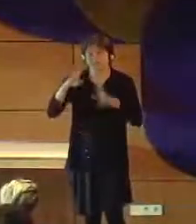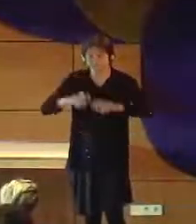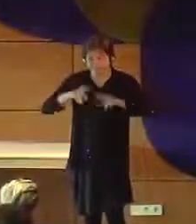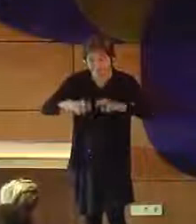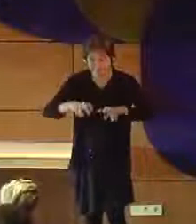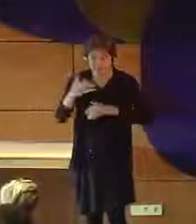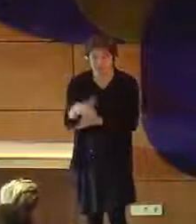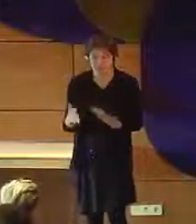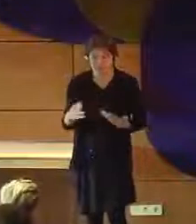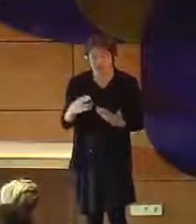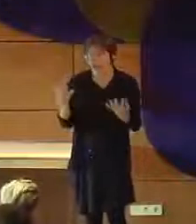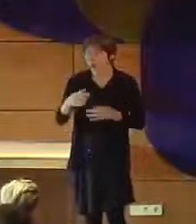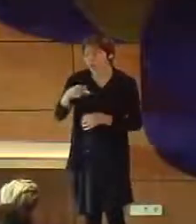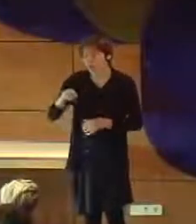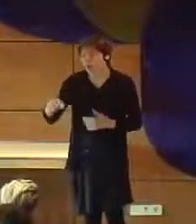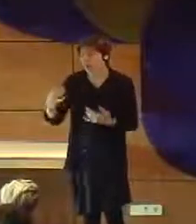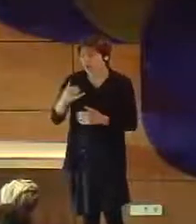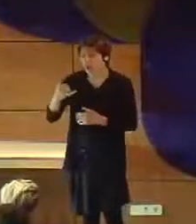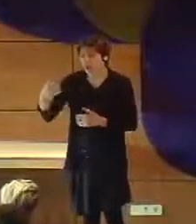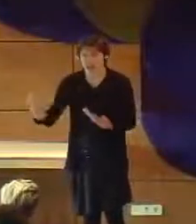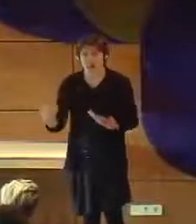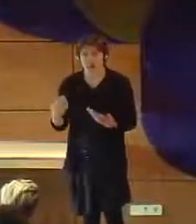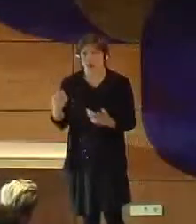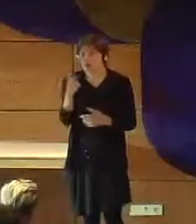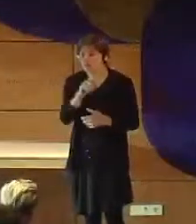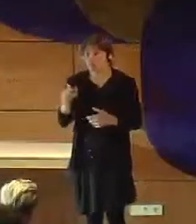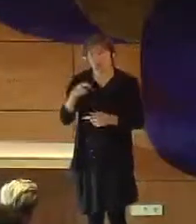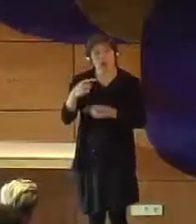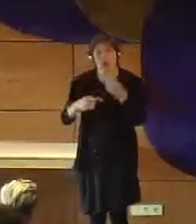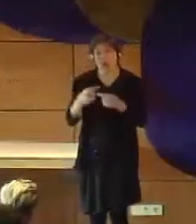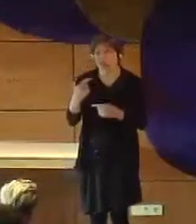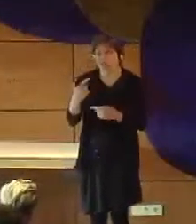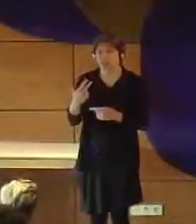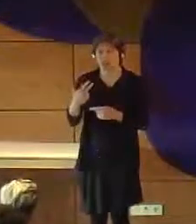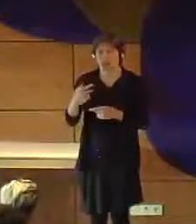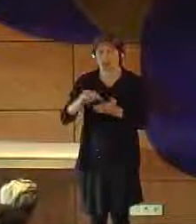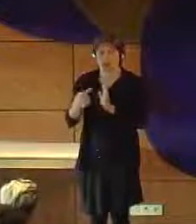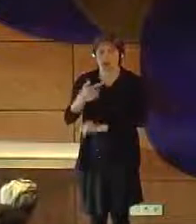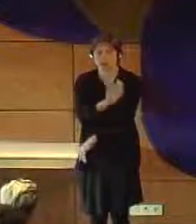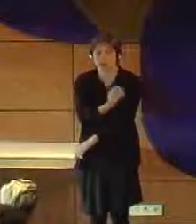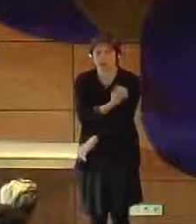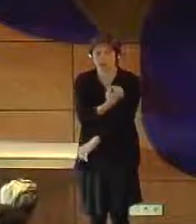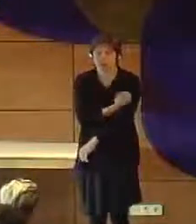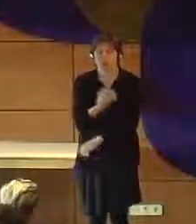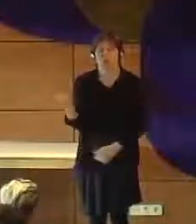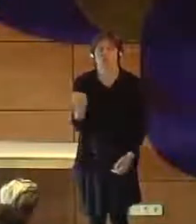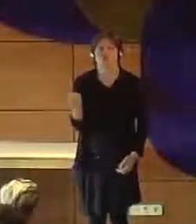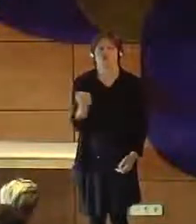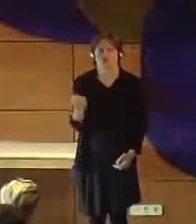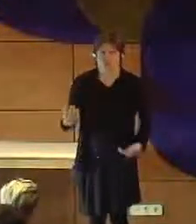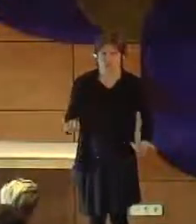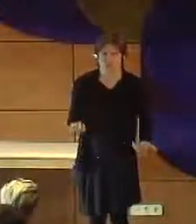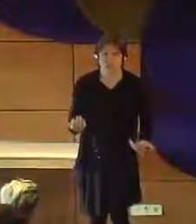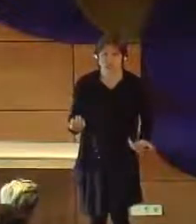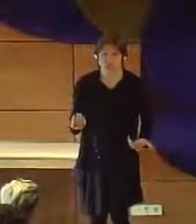can be 2 or 3 injections a week. So it's quite intensive. So the feeling is the current feeling is if you want to